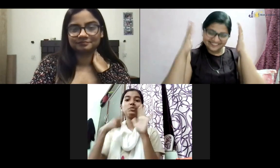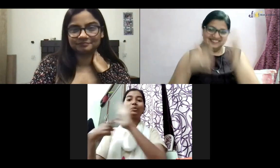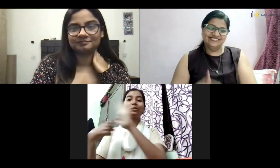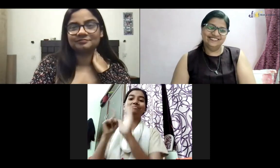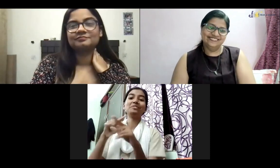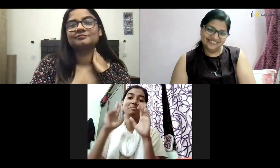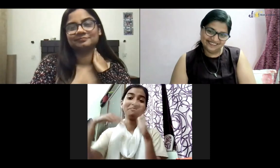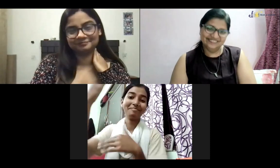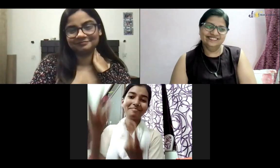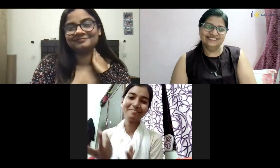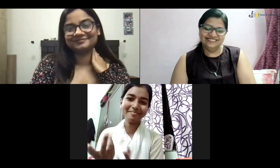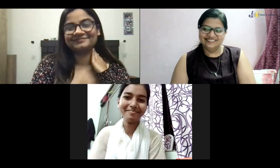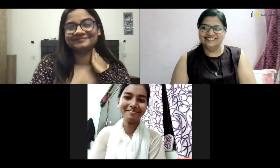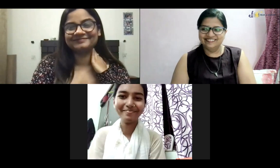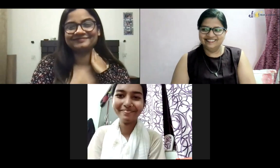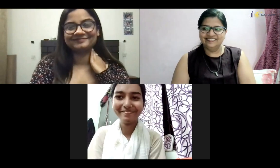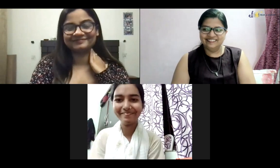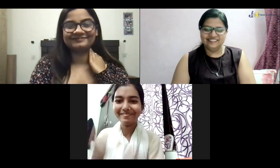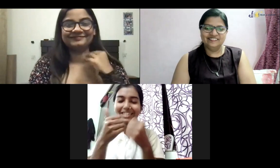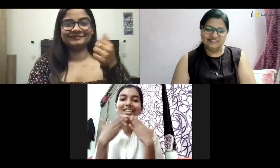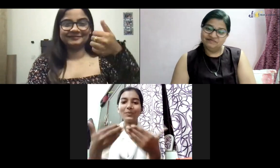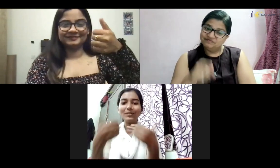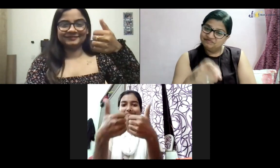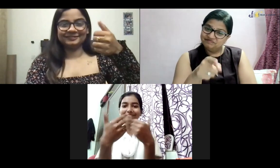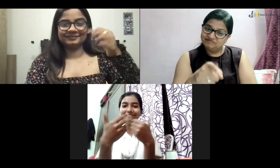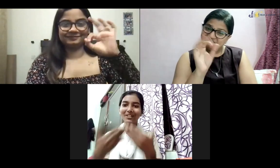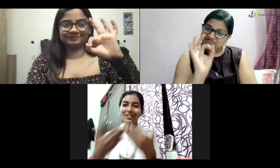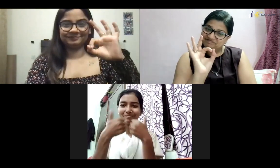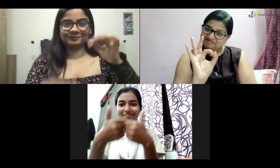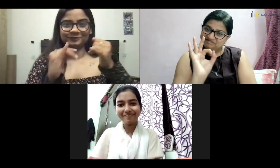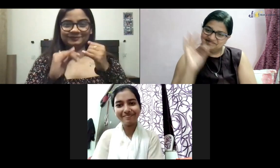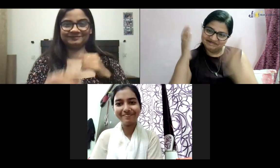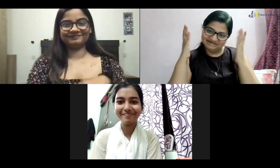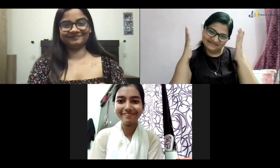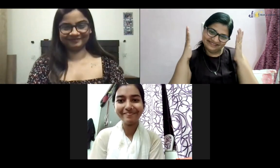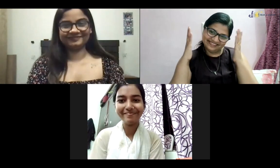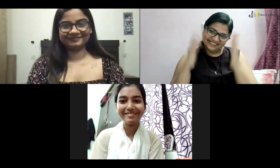How it is difficult, how the women can not Become get independent. become independent.